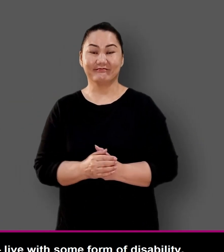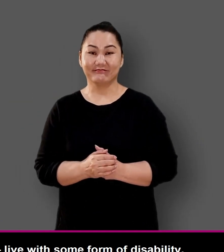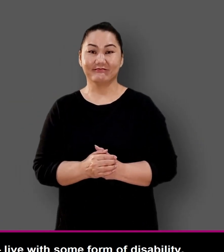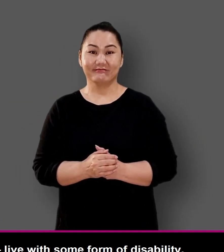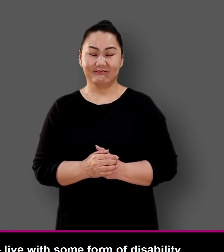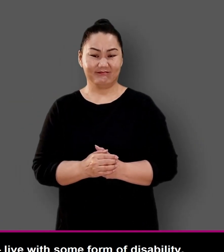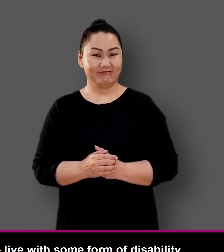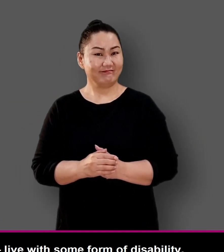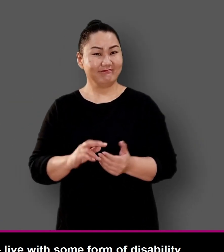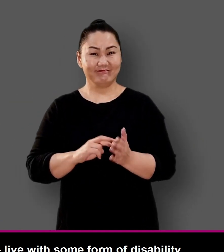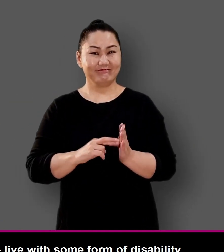disability.